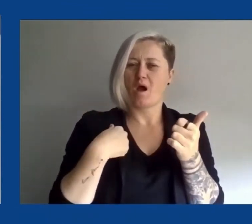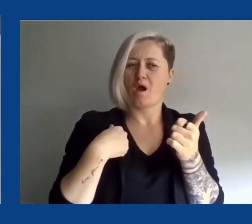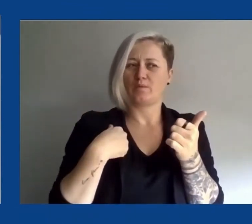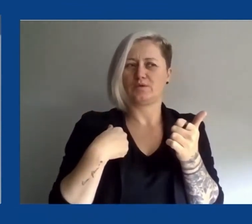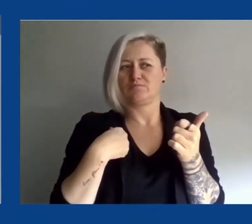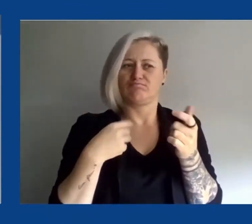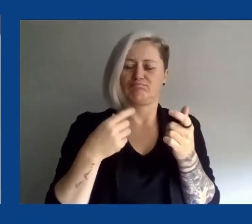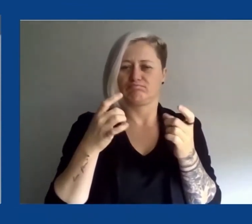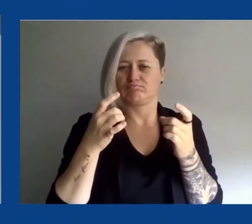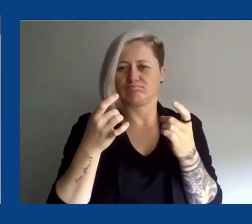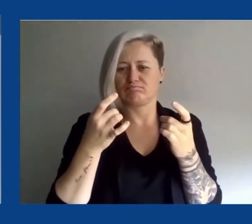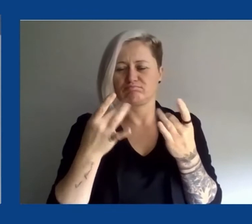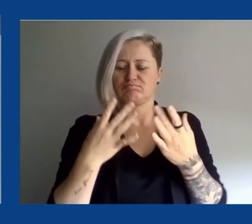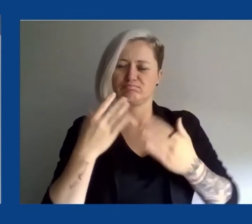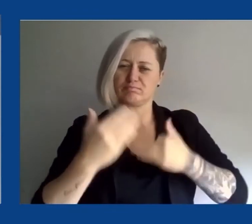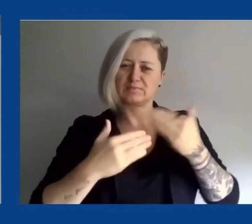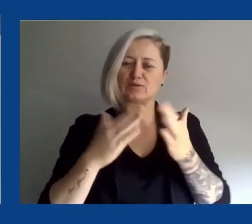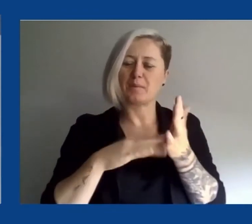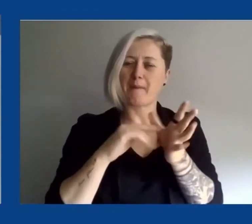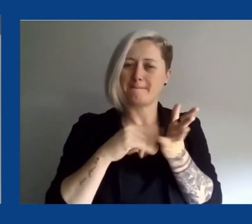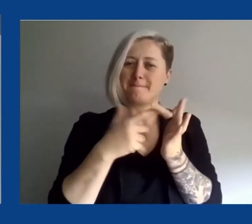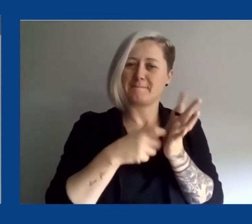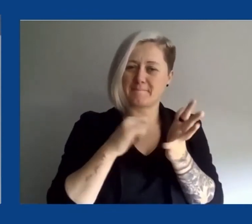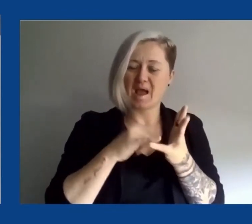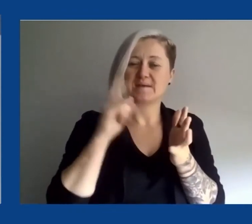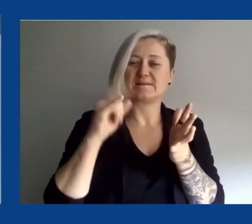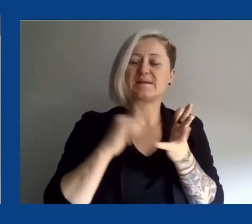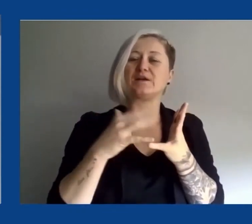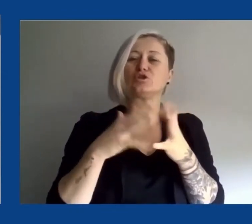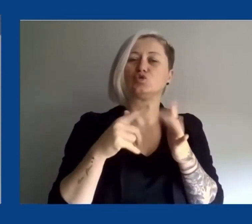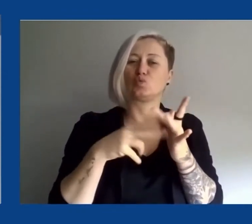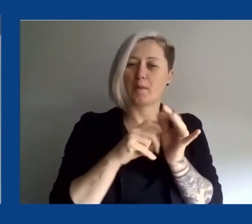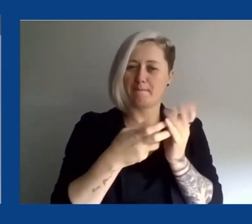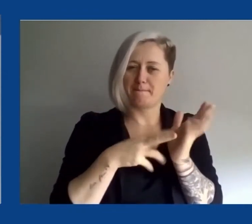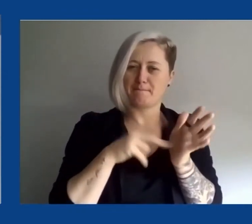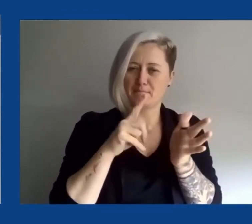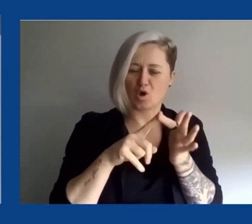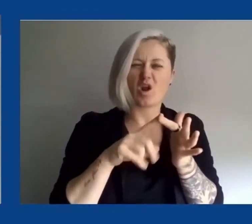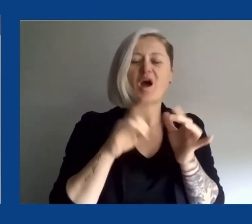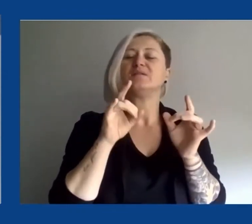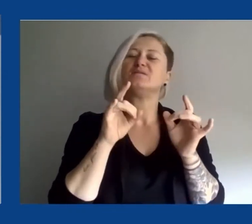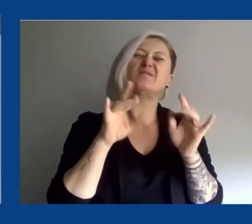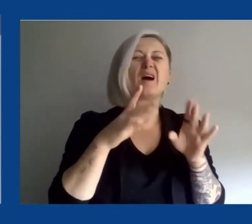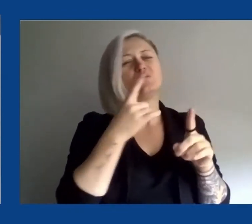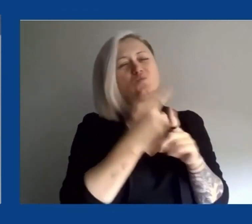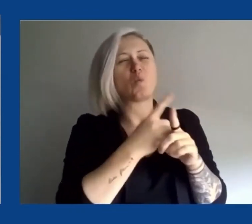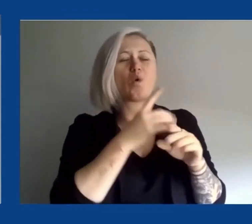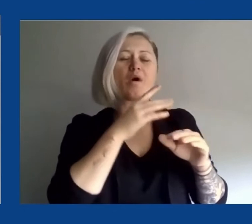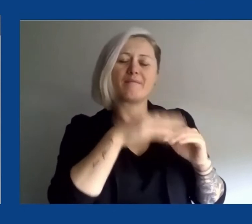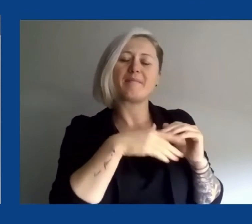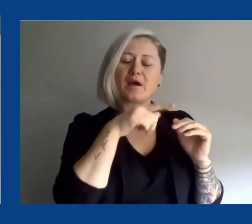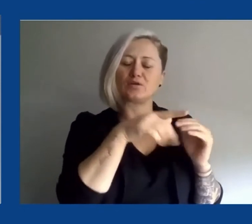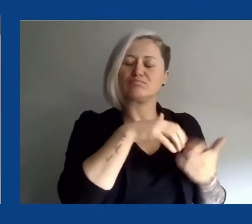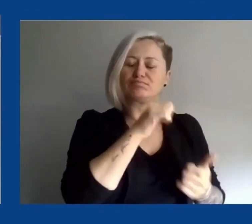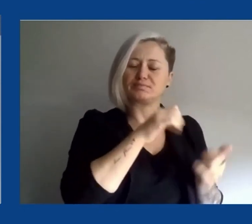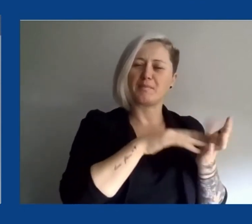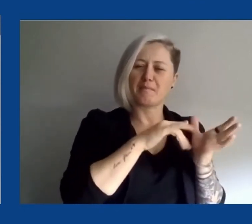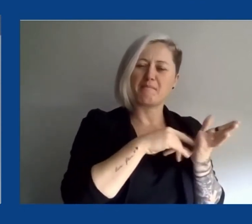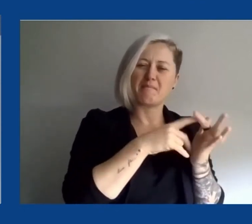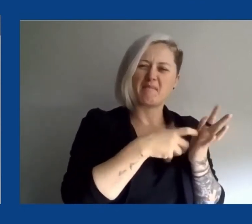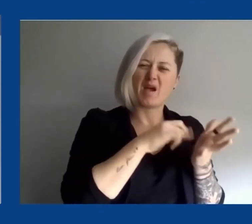master's at Swinburne. I started off talking about doing a master's when I